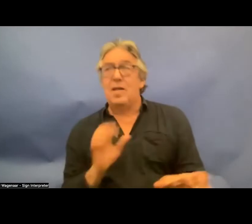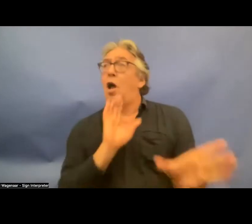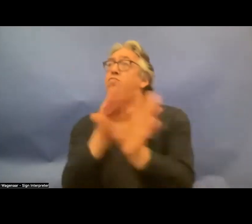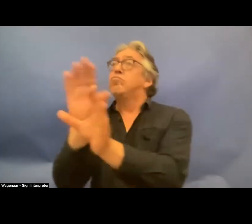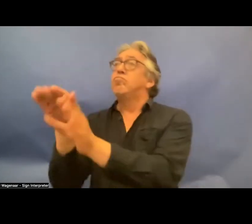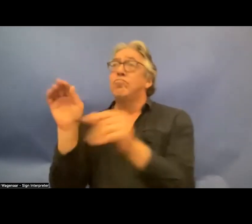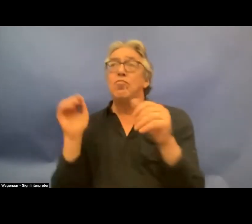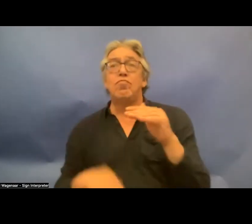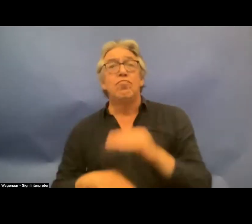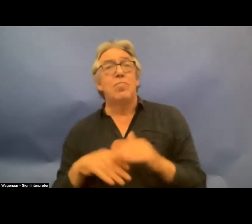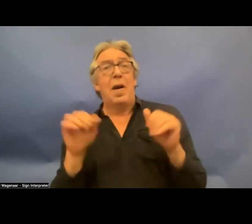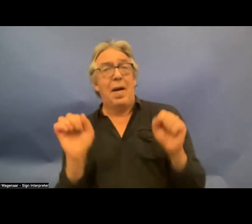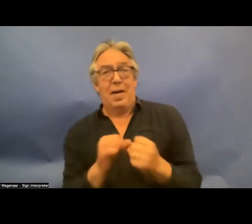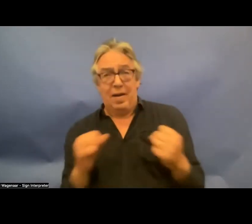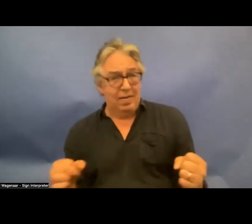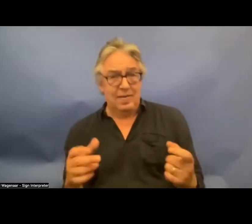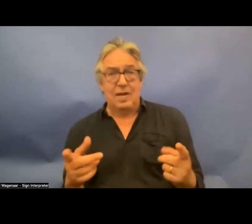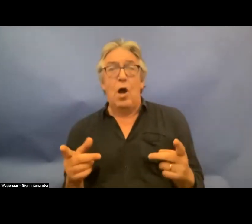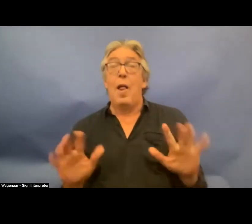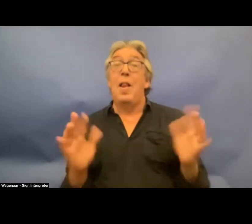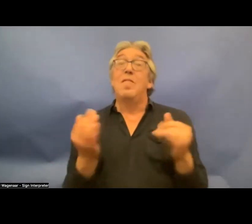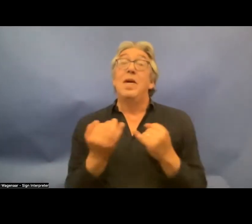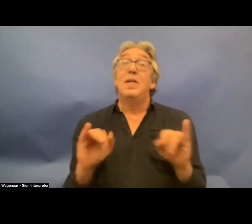lives independently in the society.